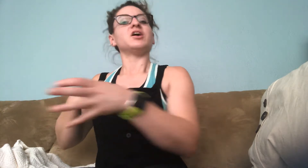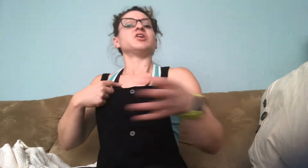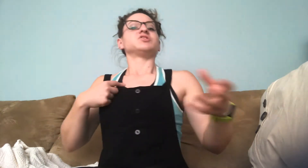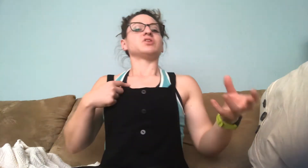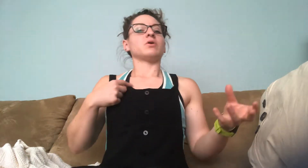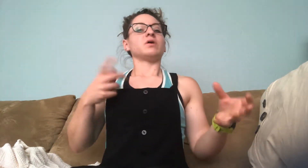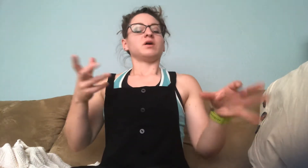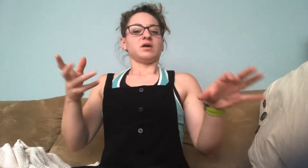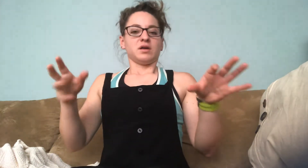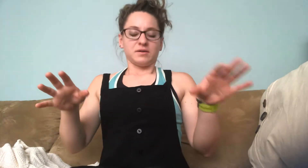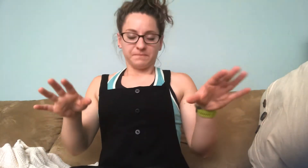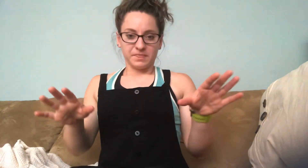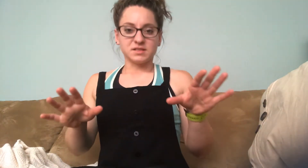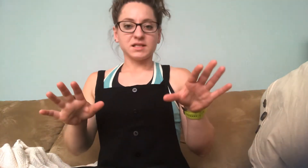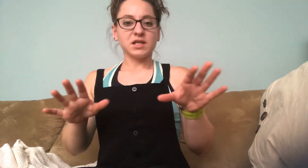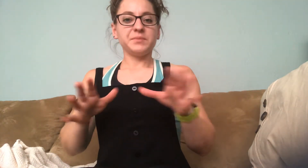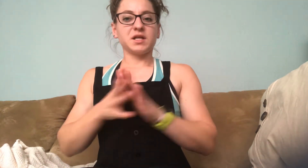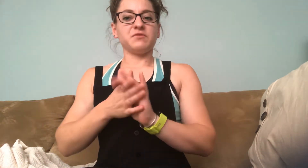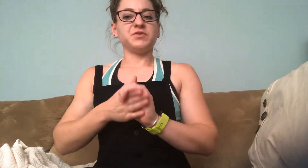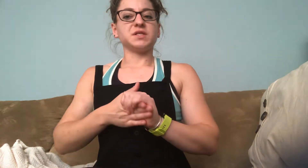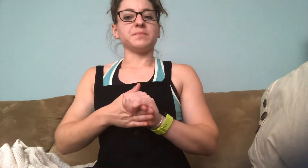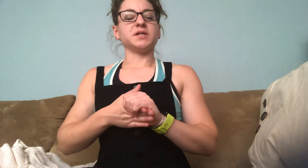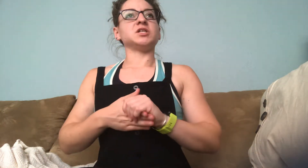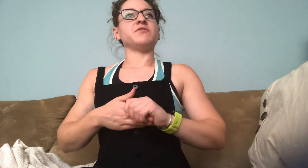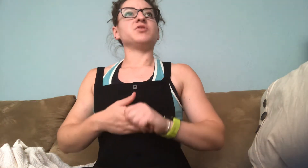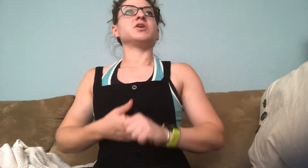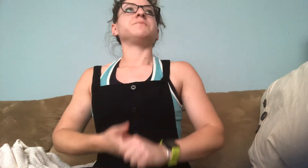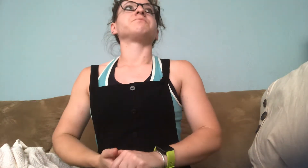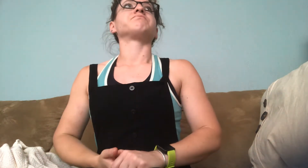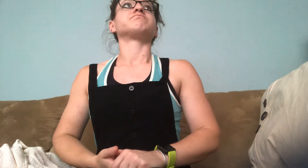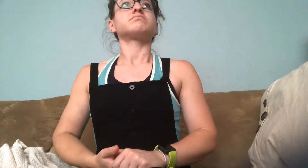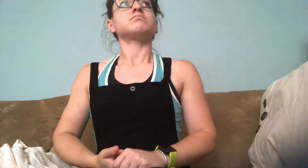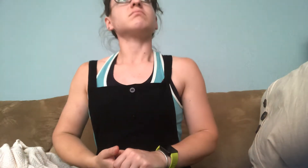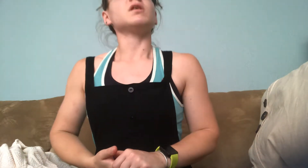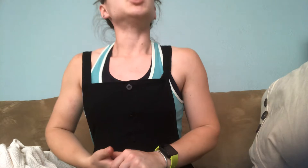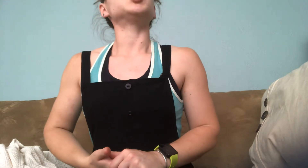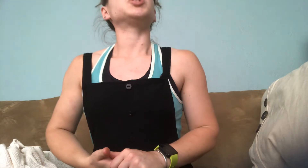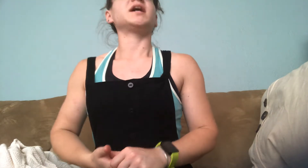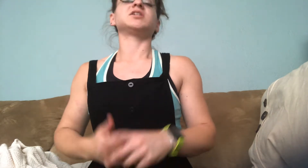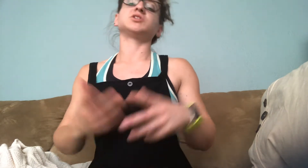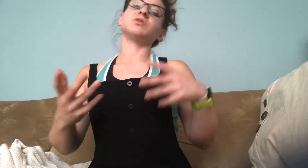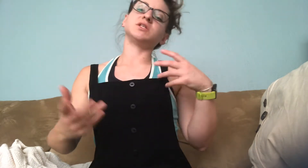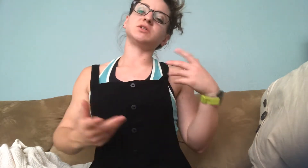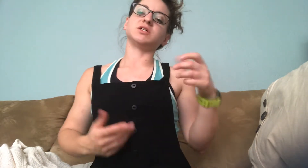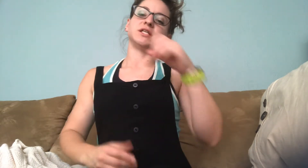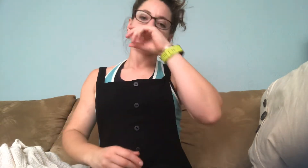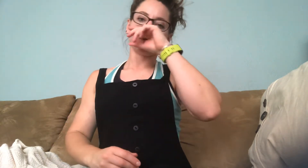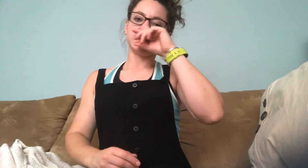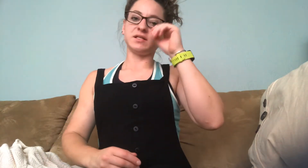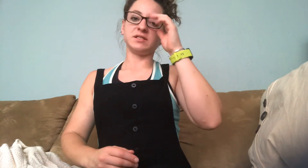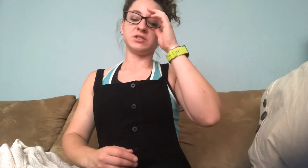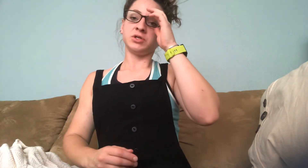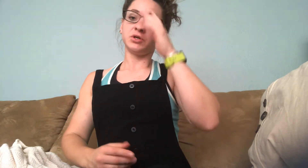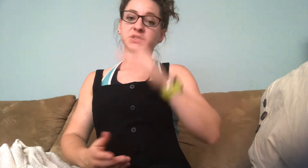sudden. So it's a little bit confusing, but if you can just try to slowly start to integrate this into